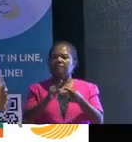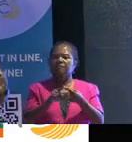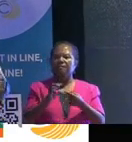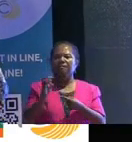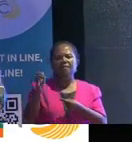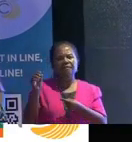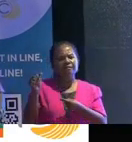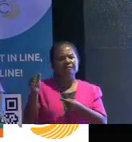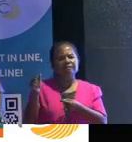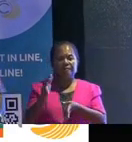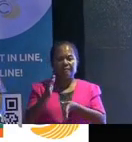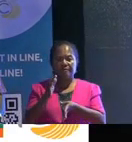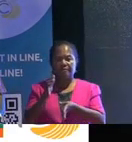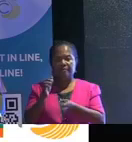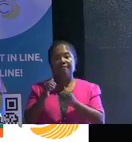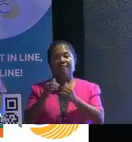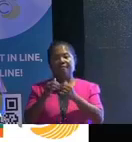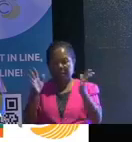started after this date.